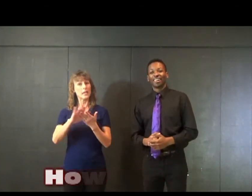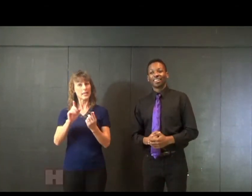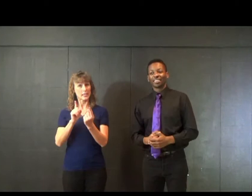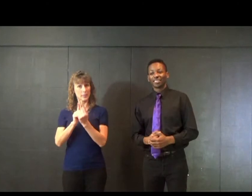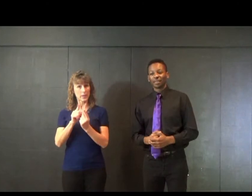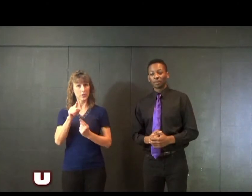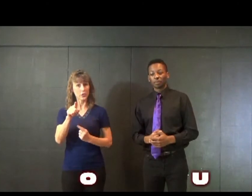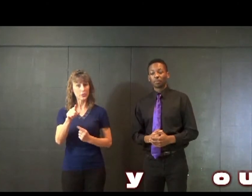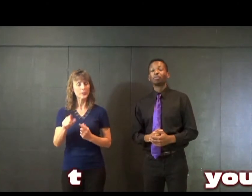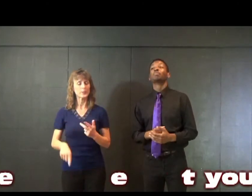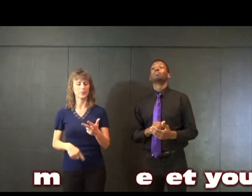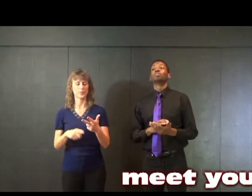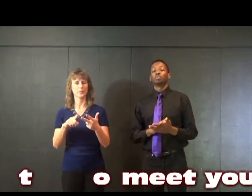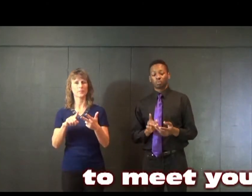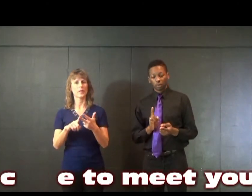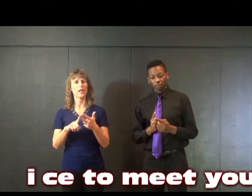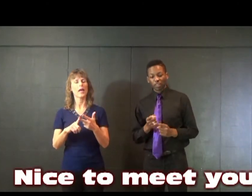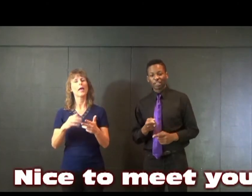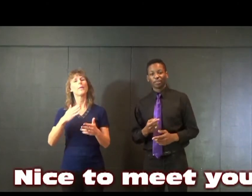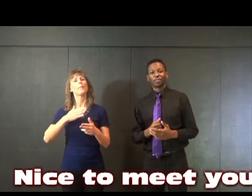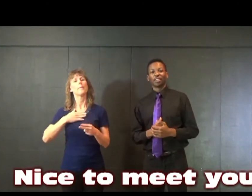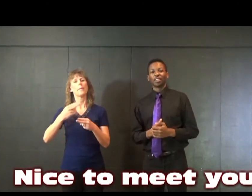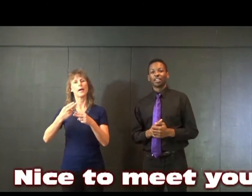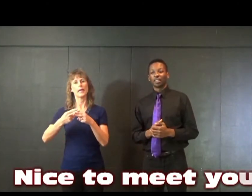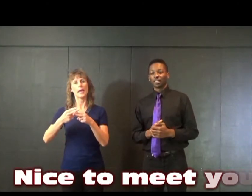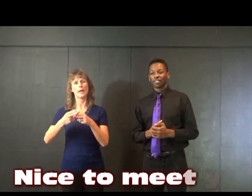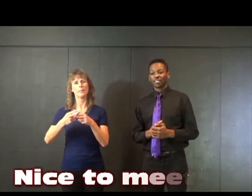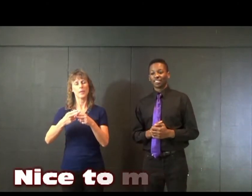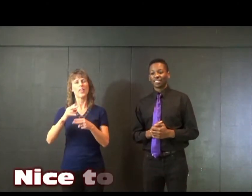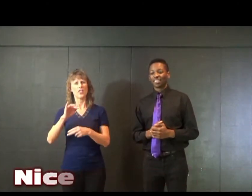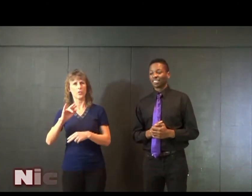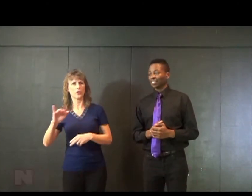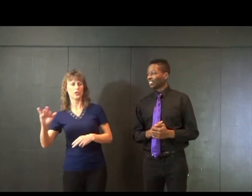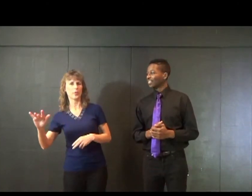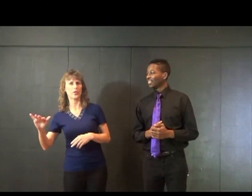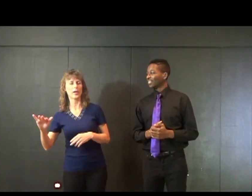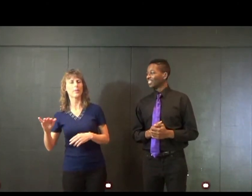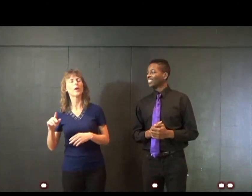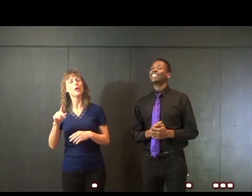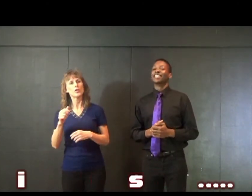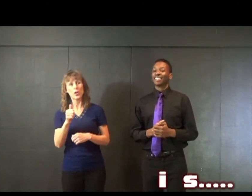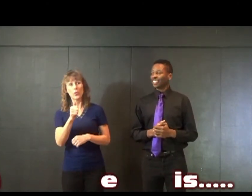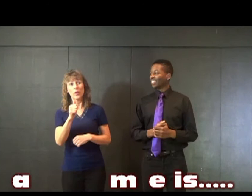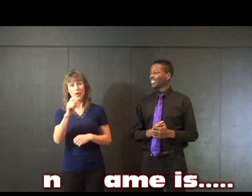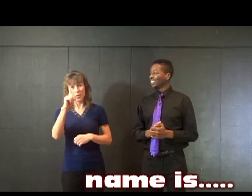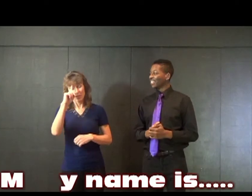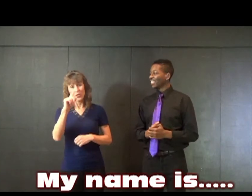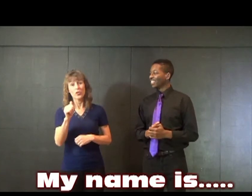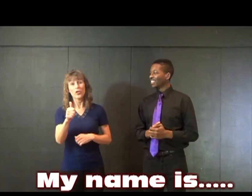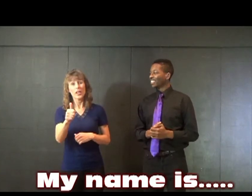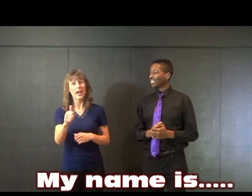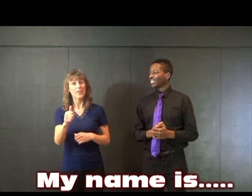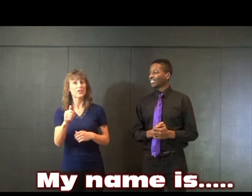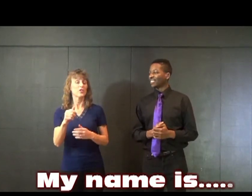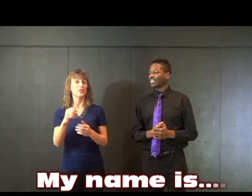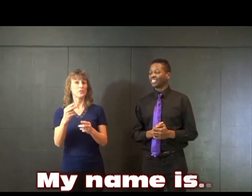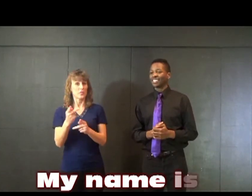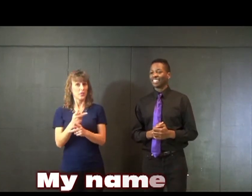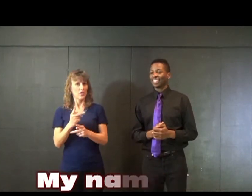Nice to meet you, and my name, and then you learn to spell your name. So you're gonna have to figure